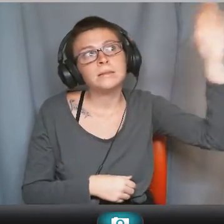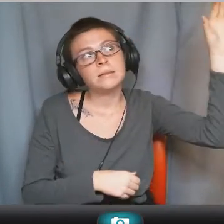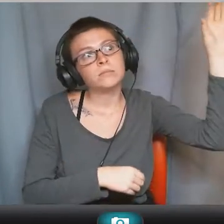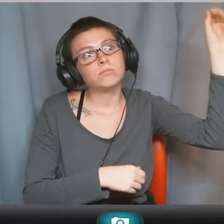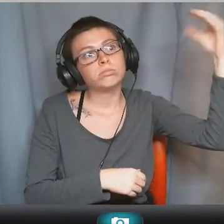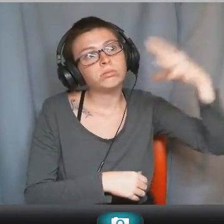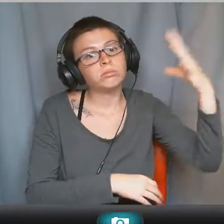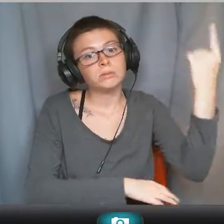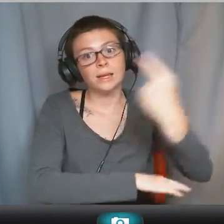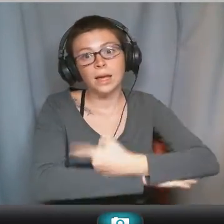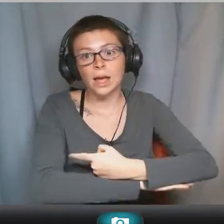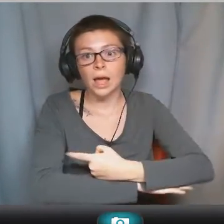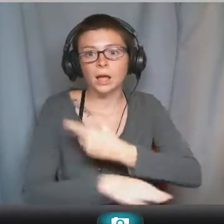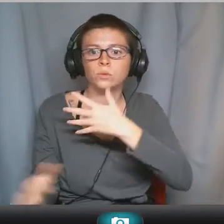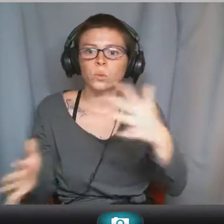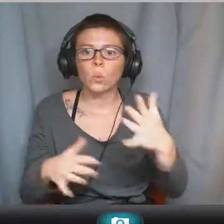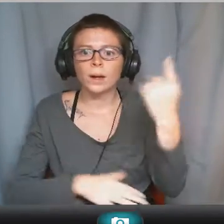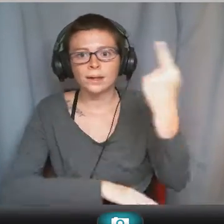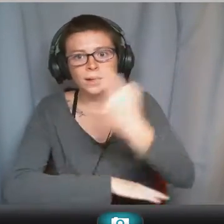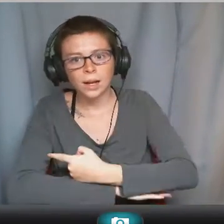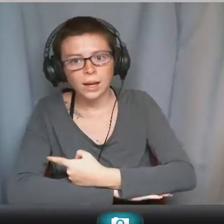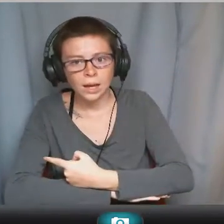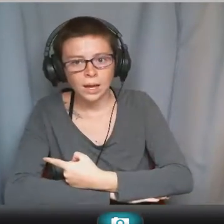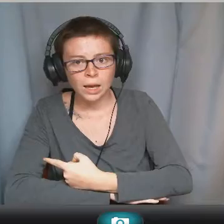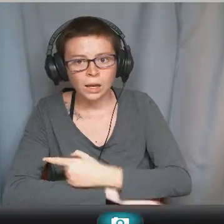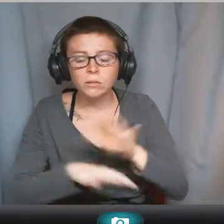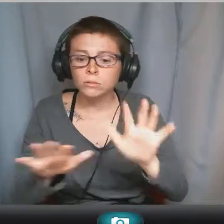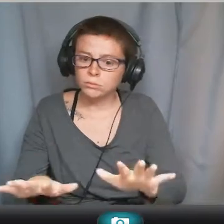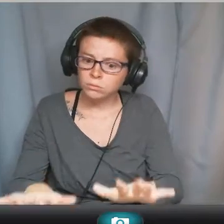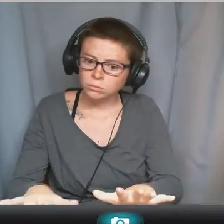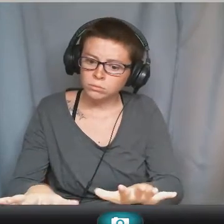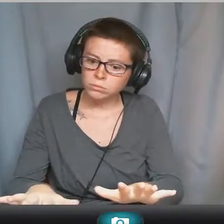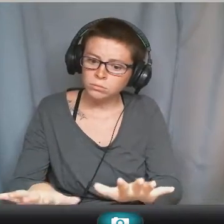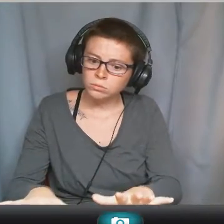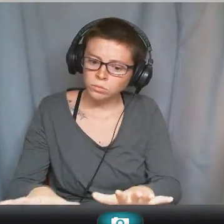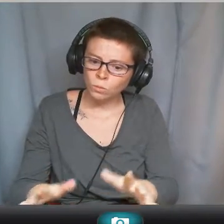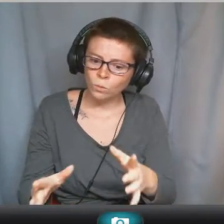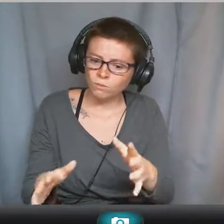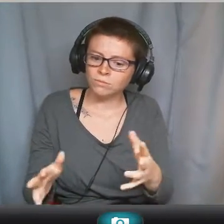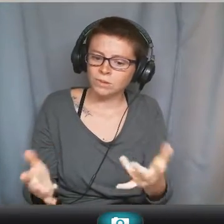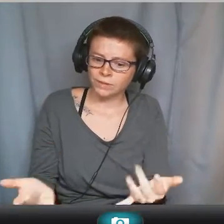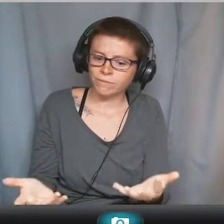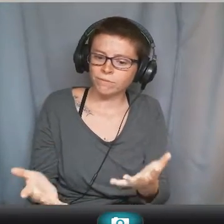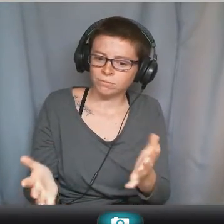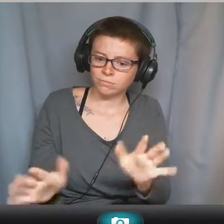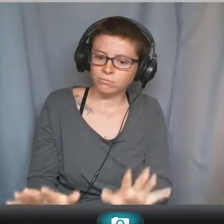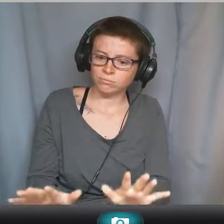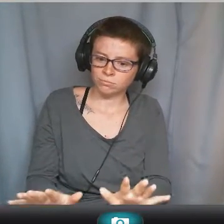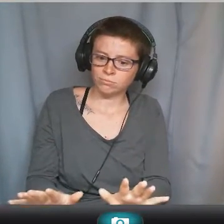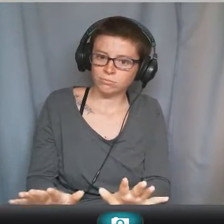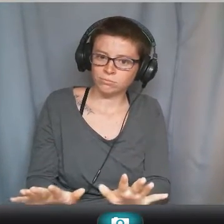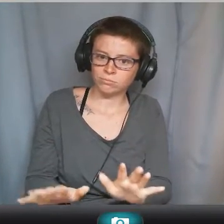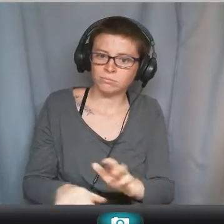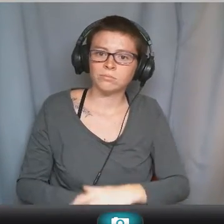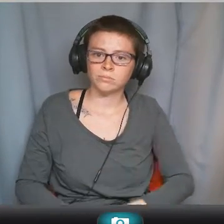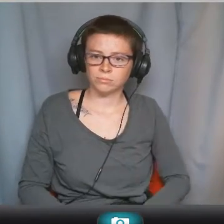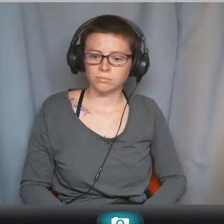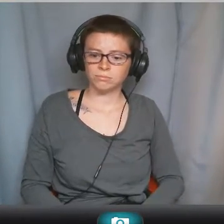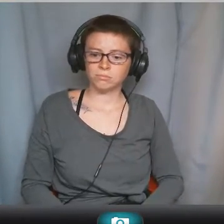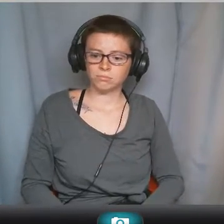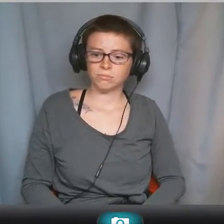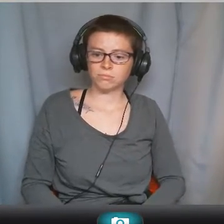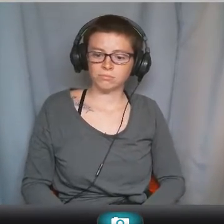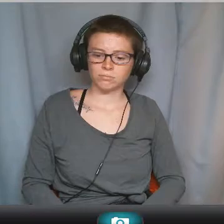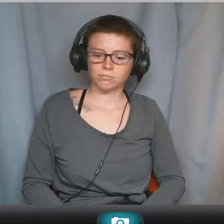days. Colleen, slow down. Okay, slow down. You're way ahead of me. I can't think